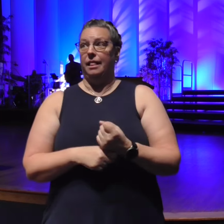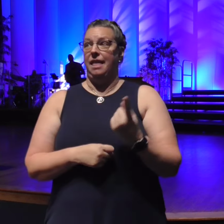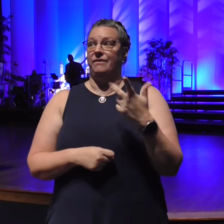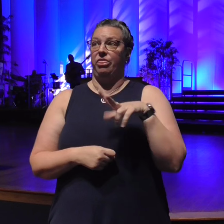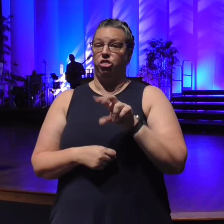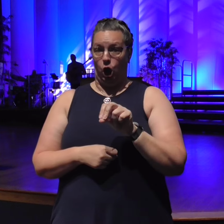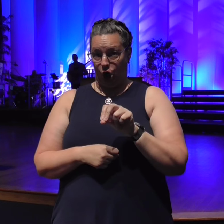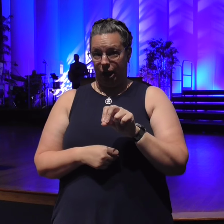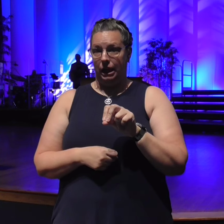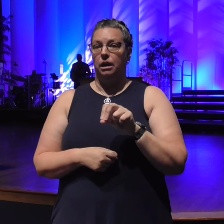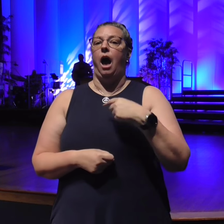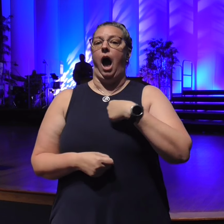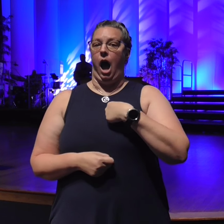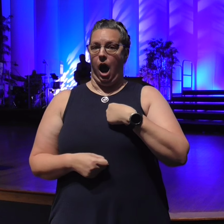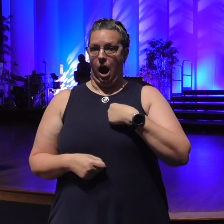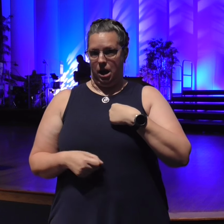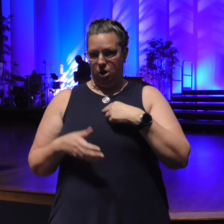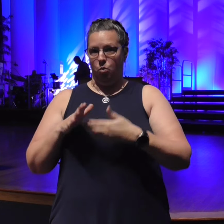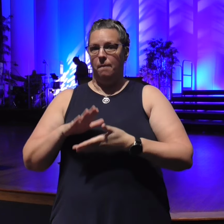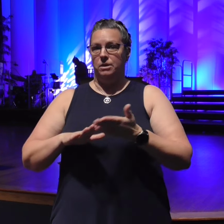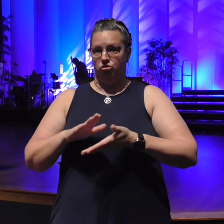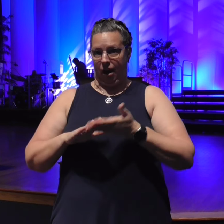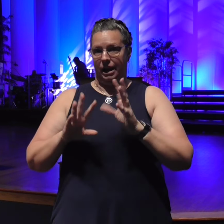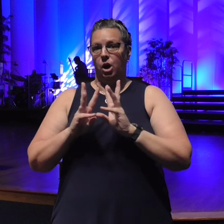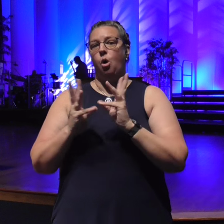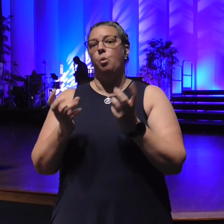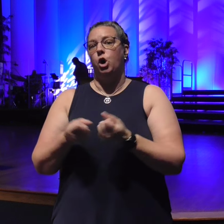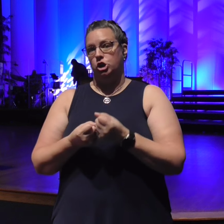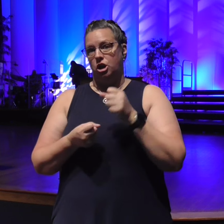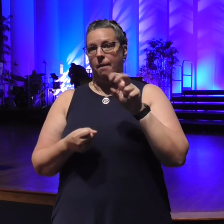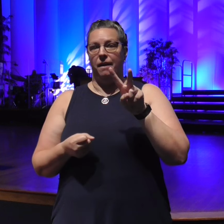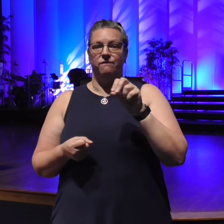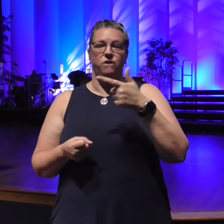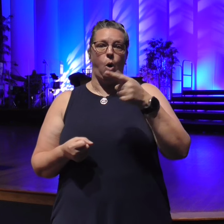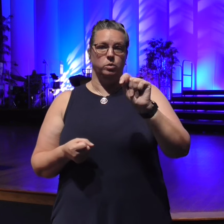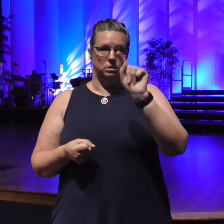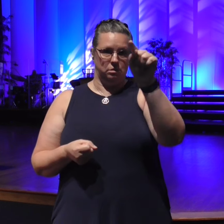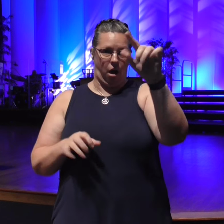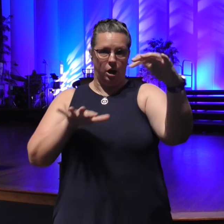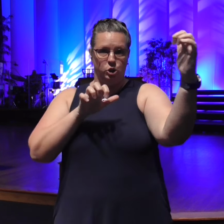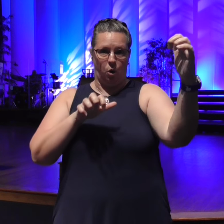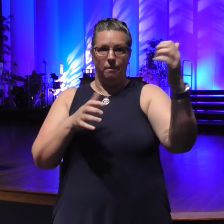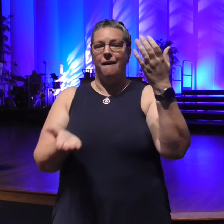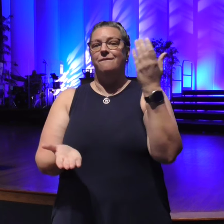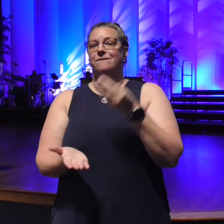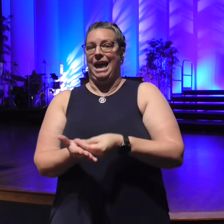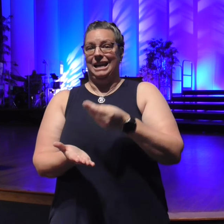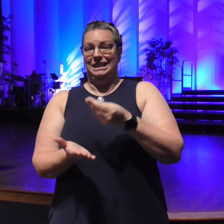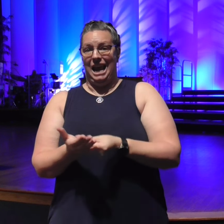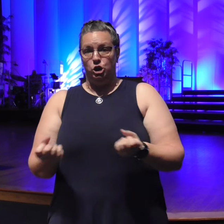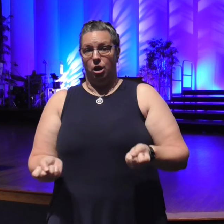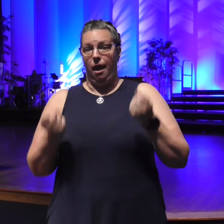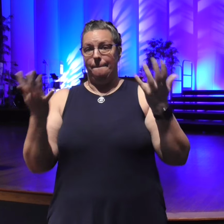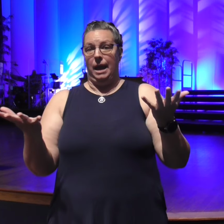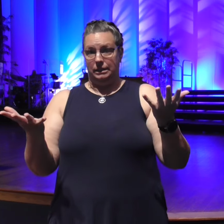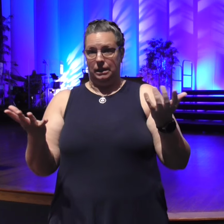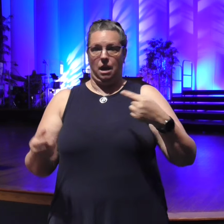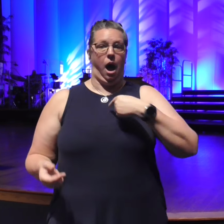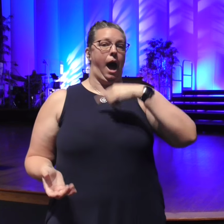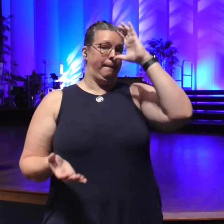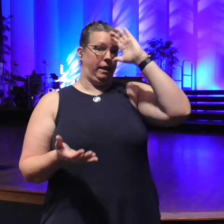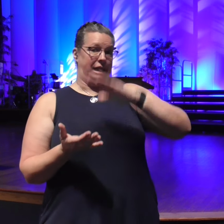a workshop over in the Vote Center Auditorium about financial abundance. I believe that if we want to change anything in our